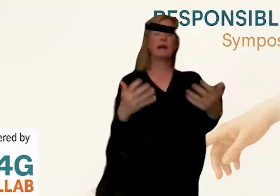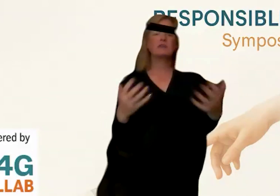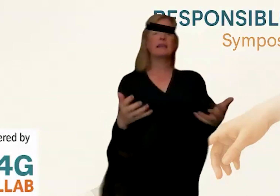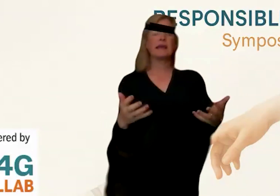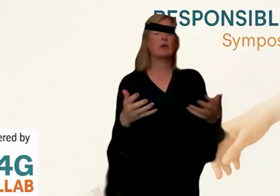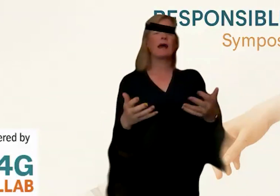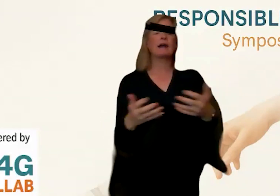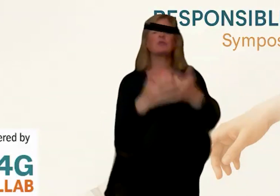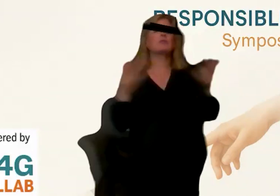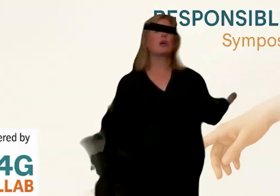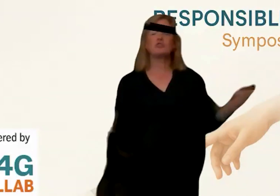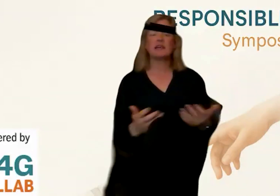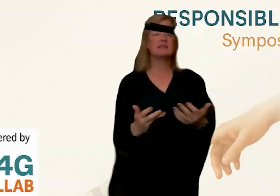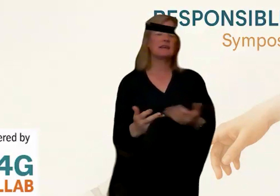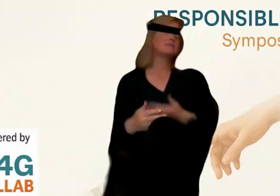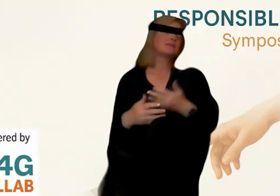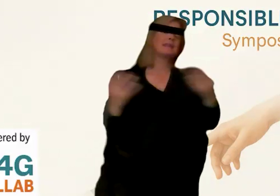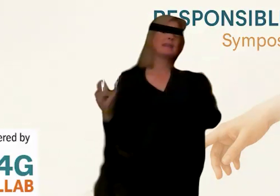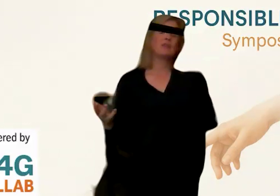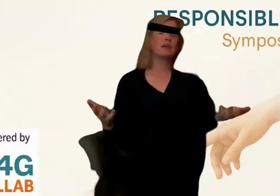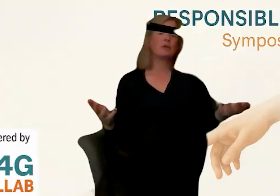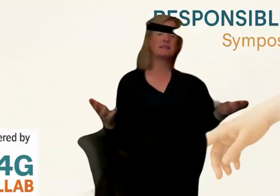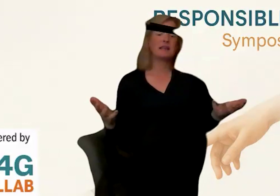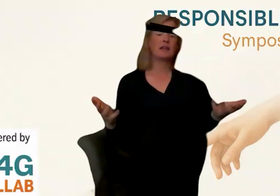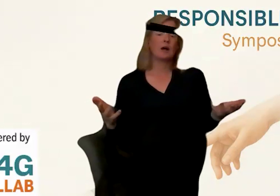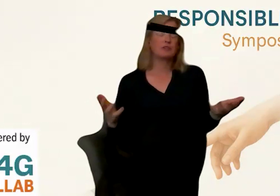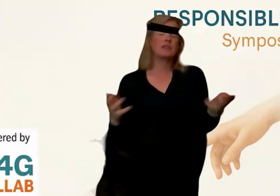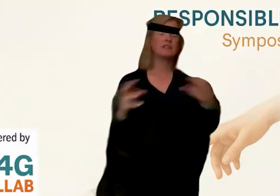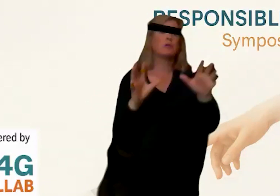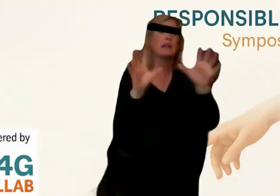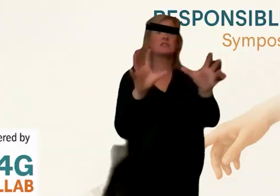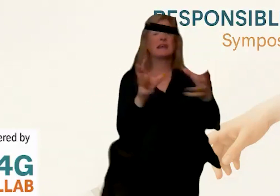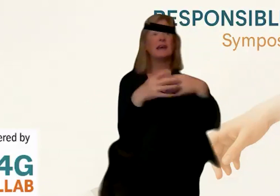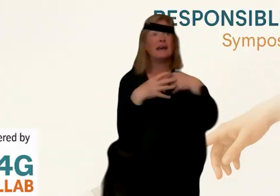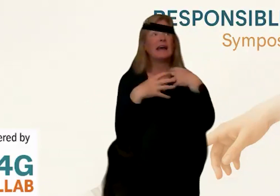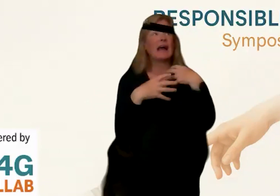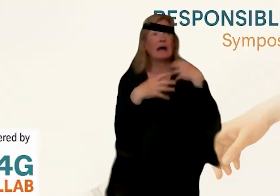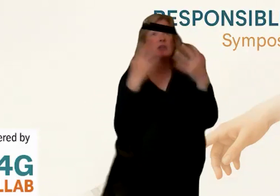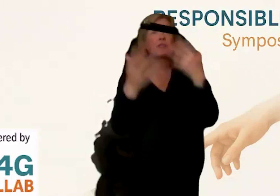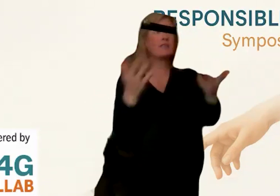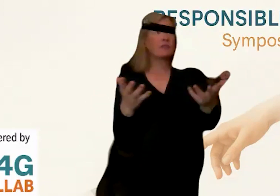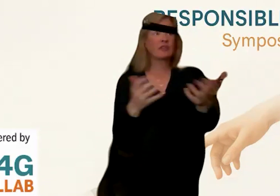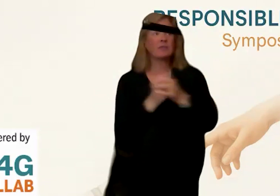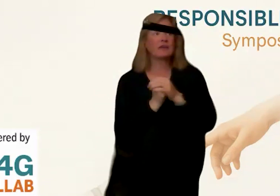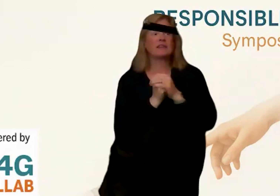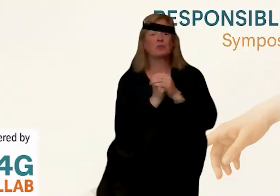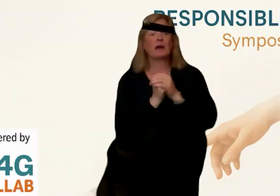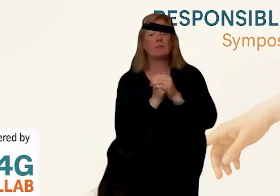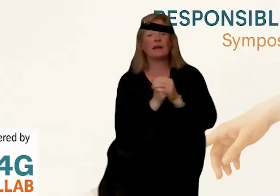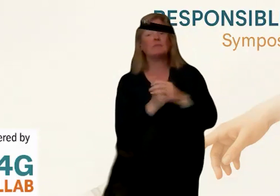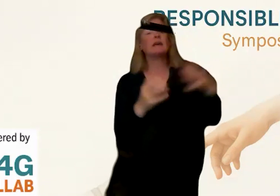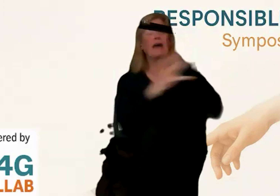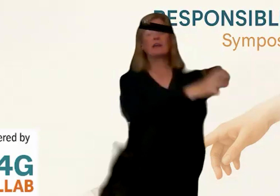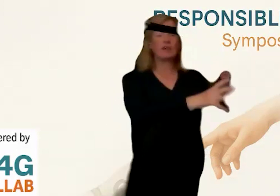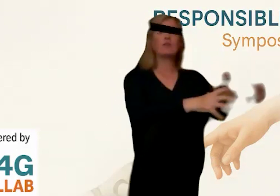and directly interact with large data sets that they never otherwise get an opportunity to. And I'll say, not that I've ever thought of it this